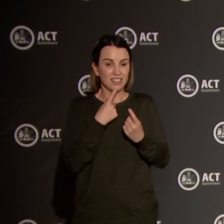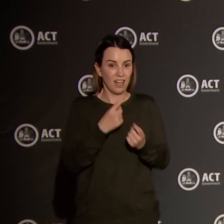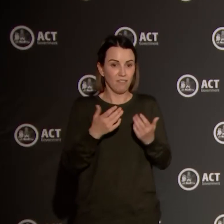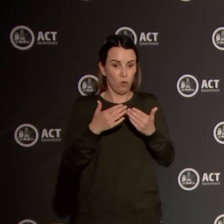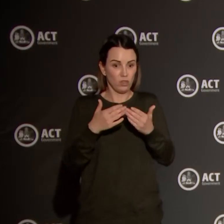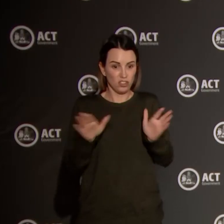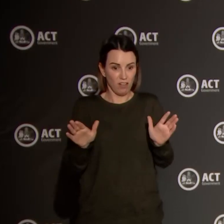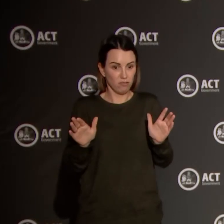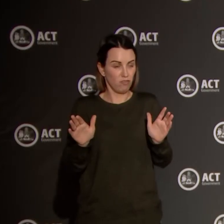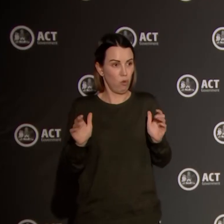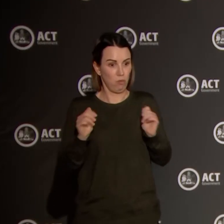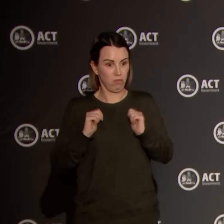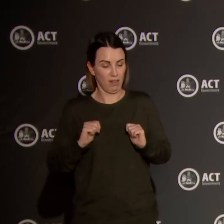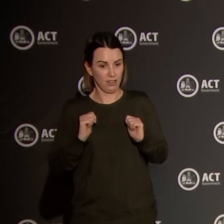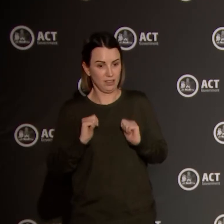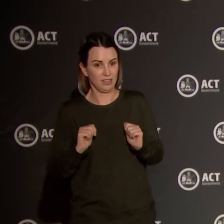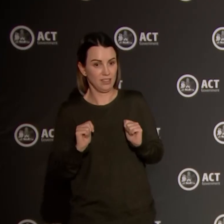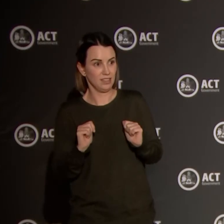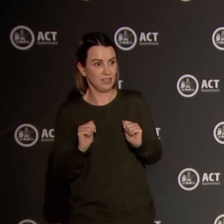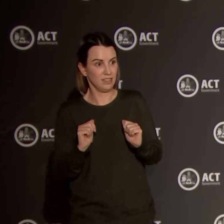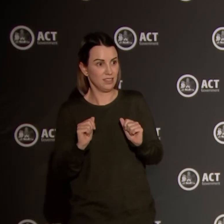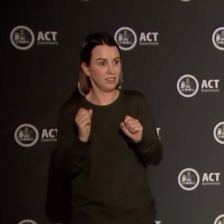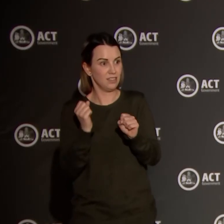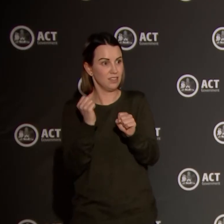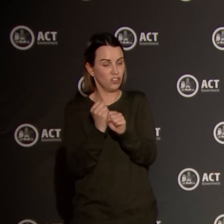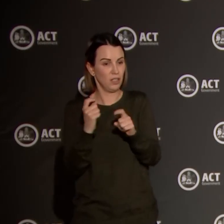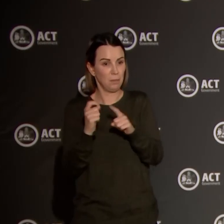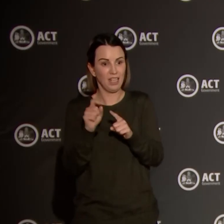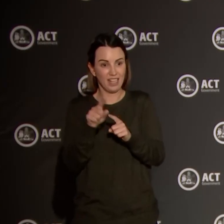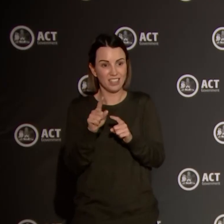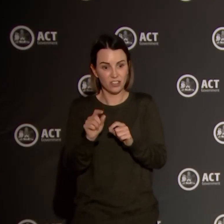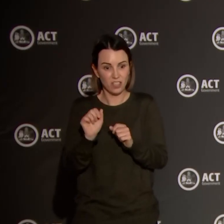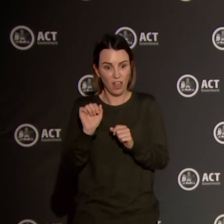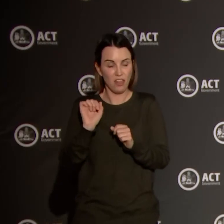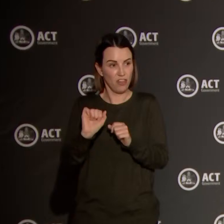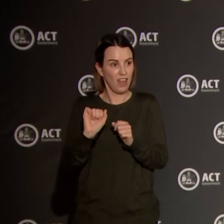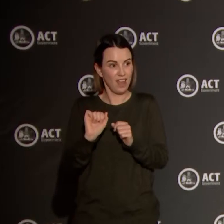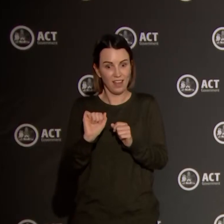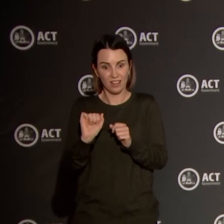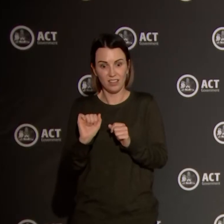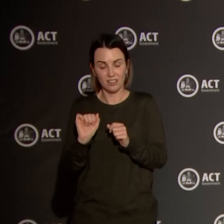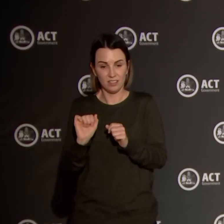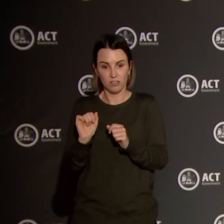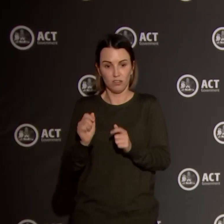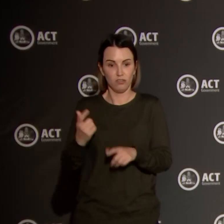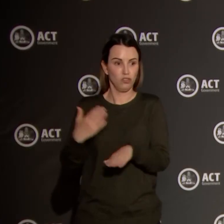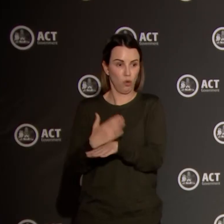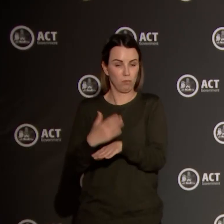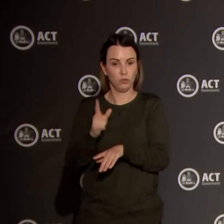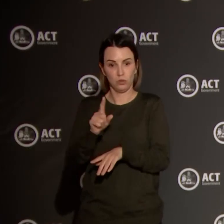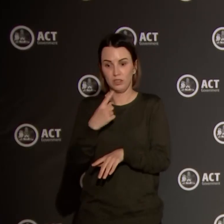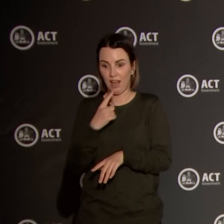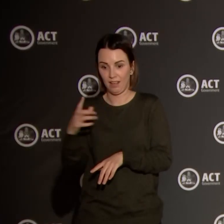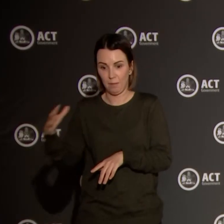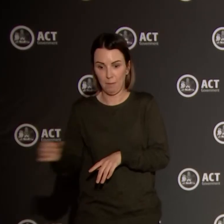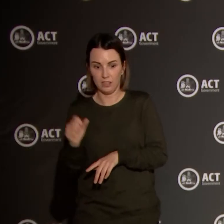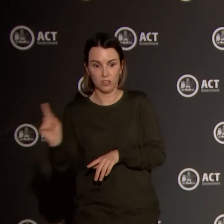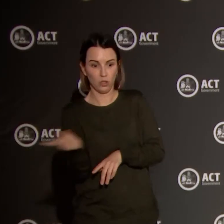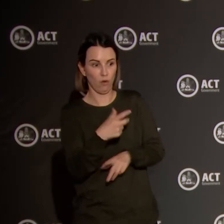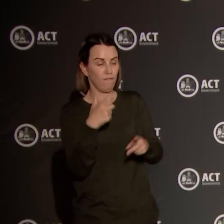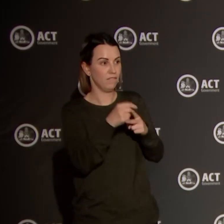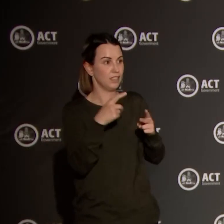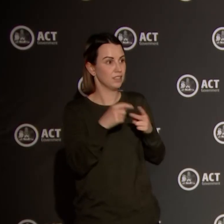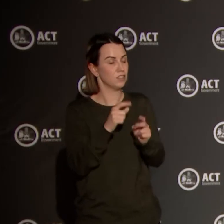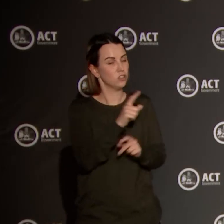other employer in the health sector, it is open to them to require their own staff to be vaccinated. Just another question